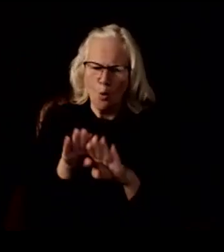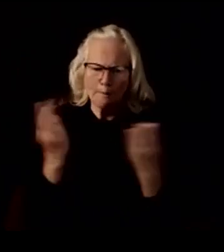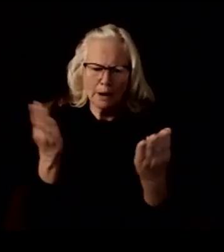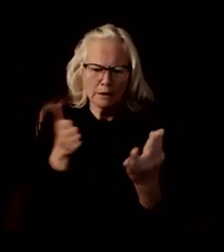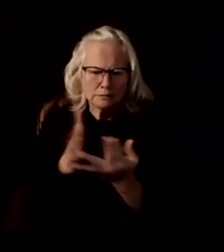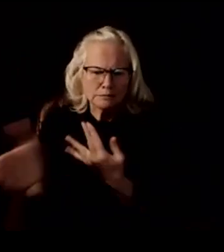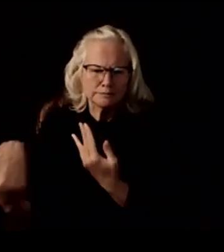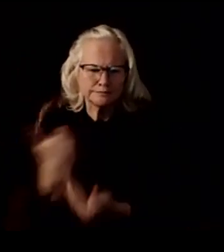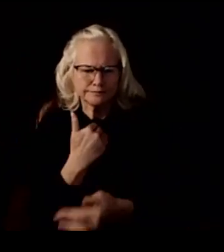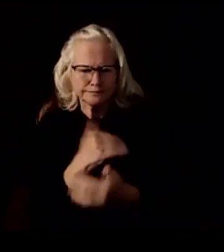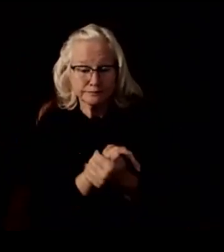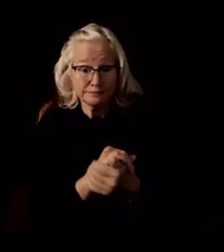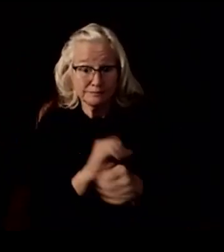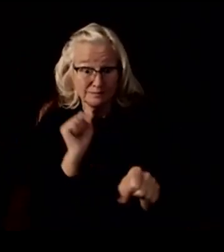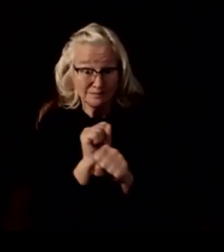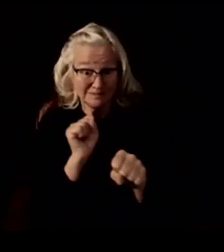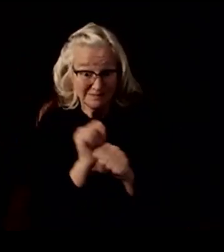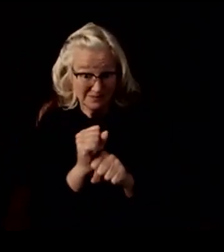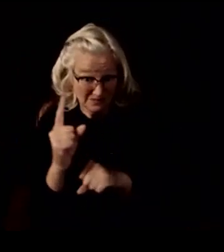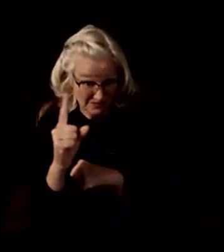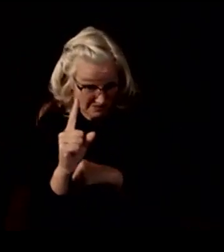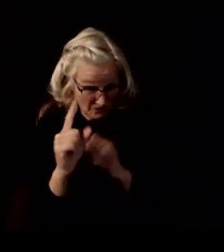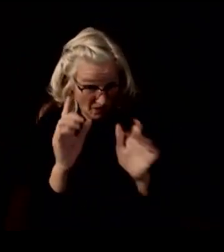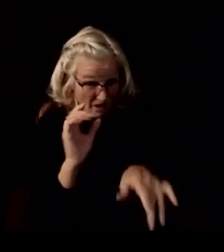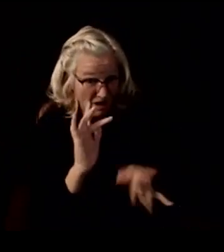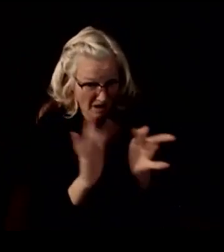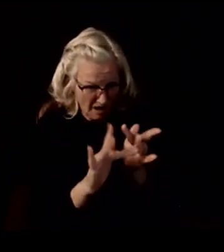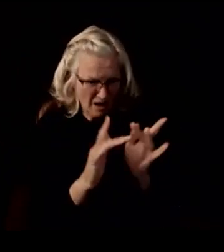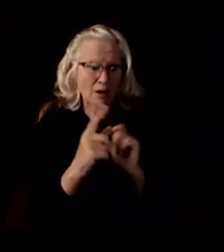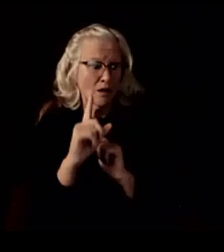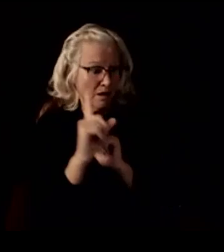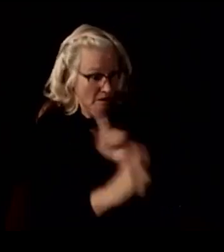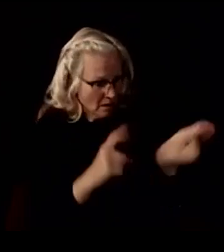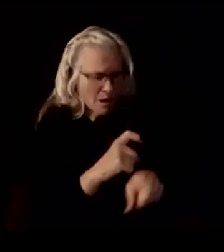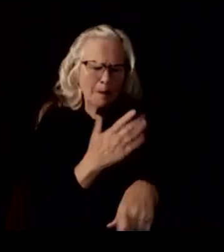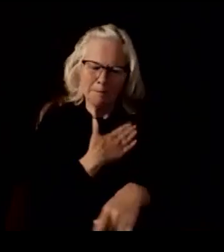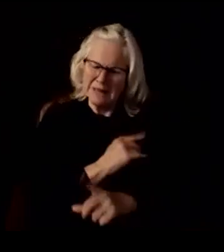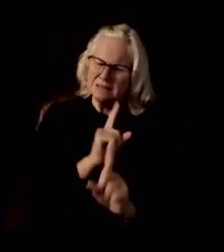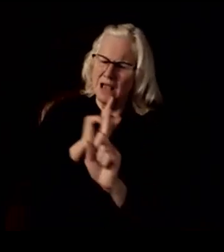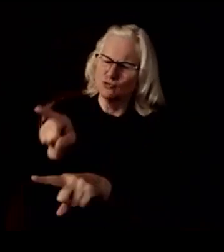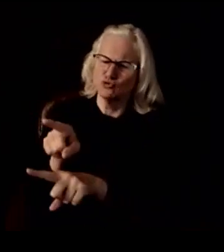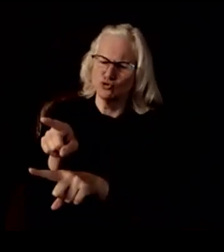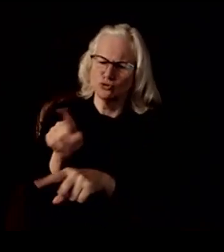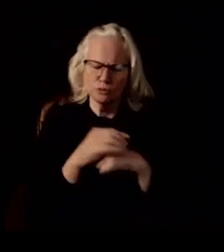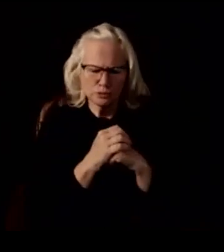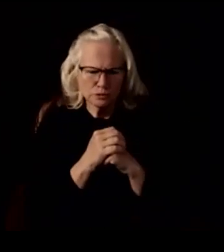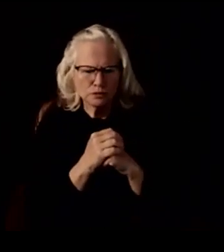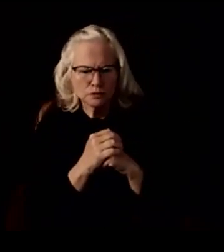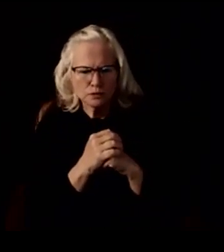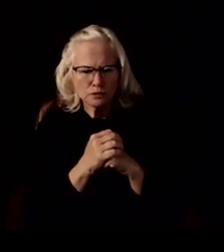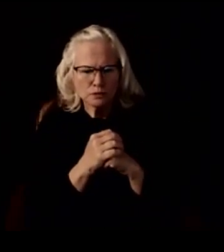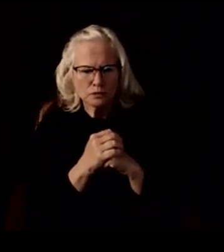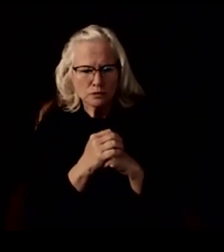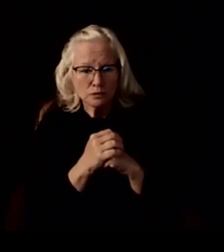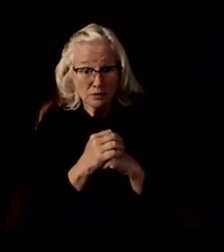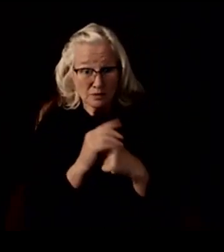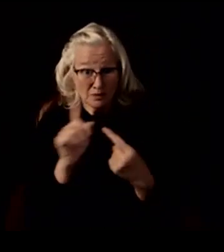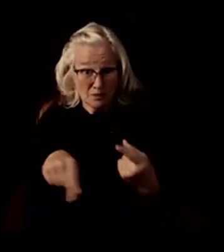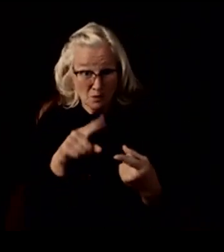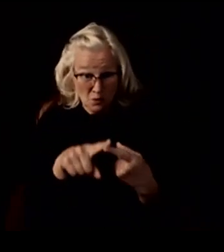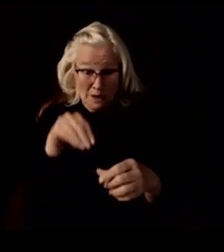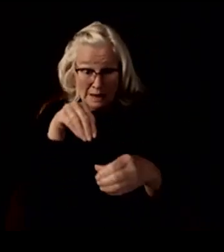can help by wearing their masks, keeping space between people, and washing their hands often when in school or other settings. Teachers and staff